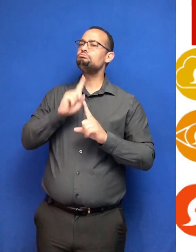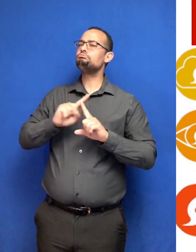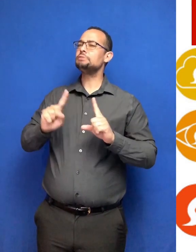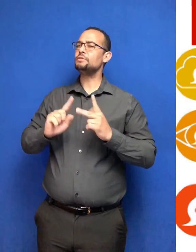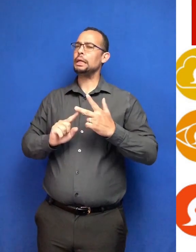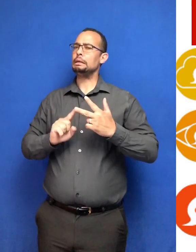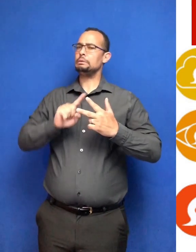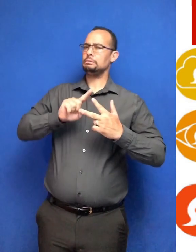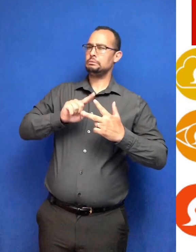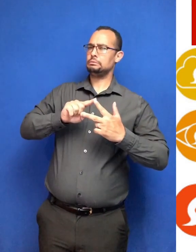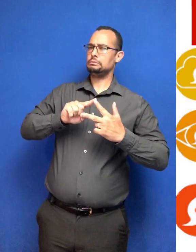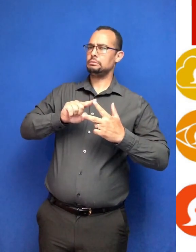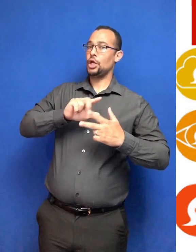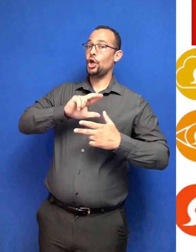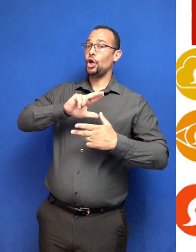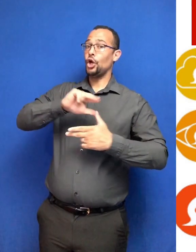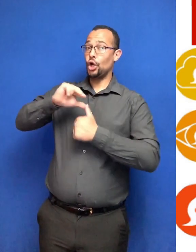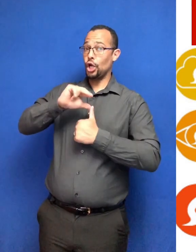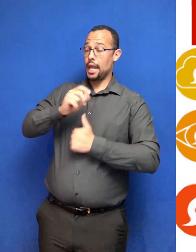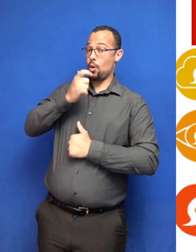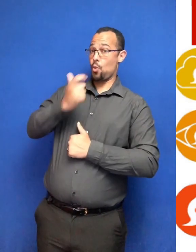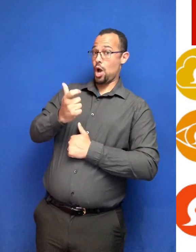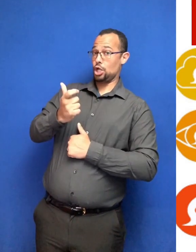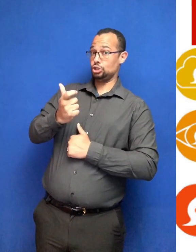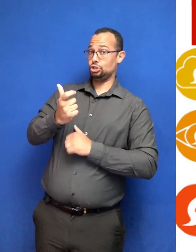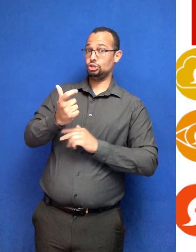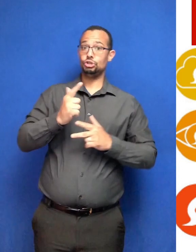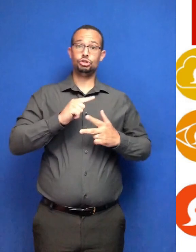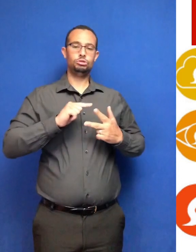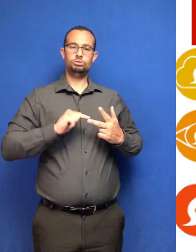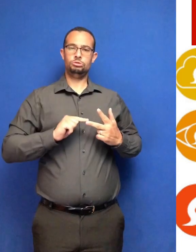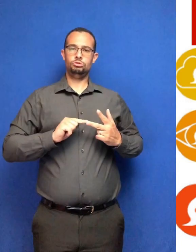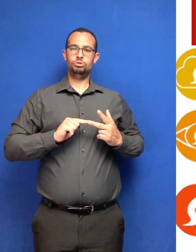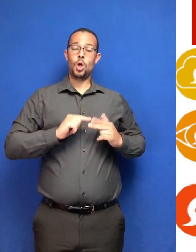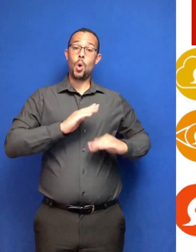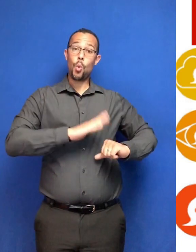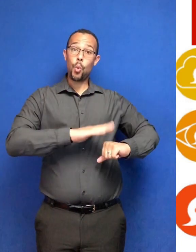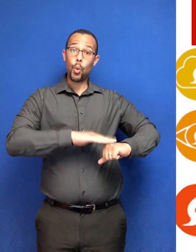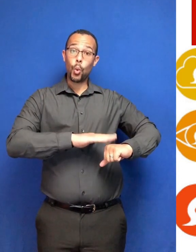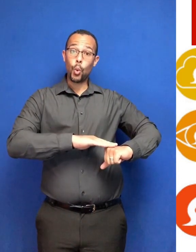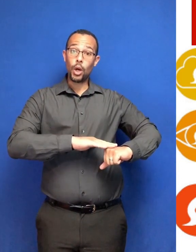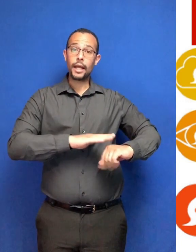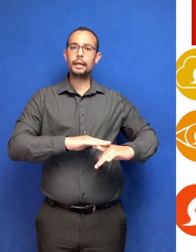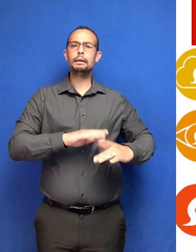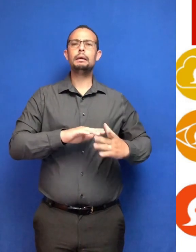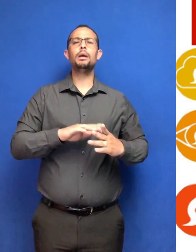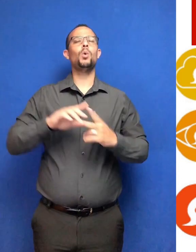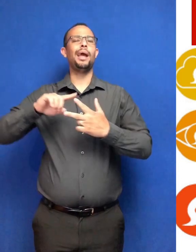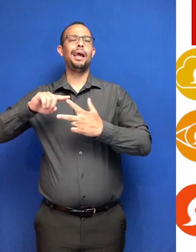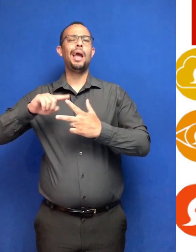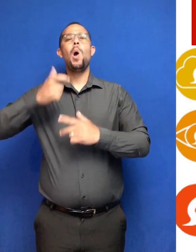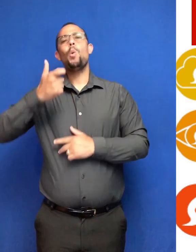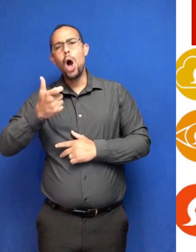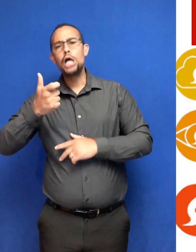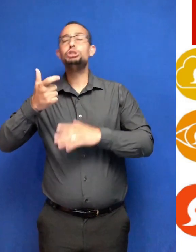from our second level of like a hurricane watch, the warning isn't that